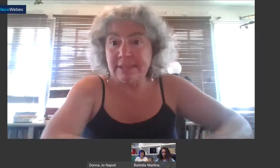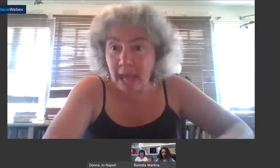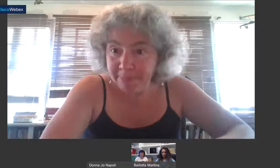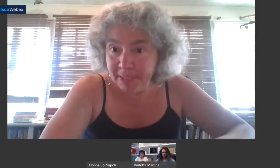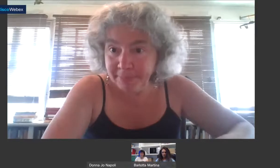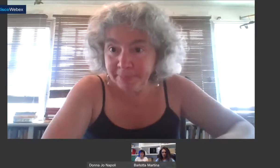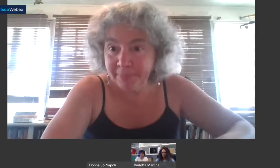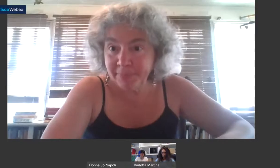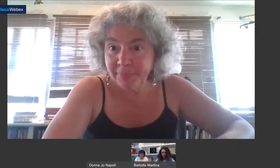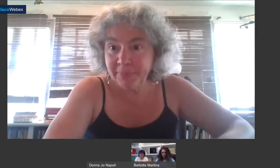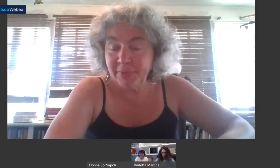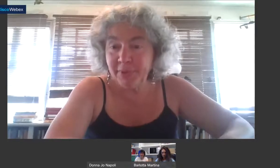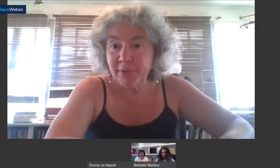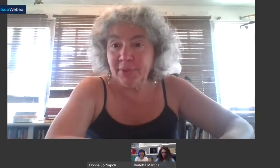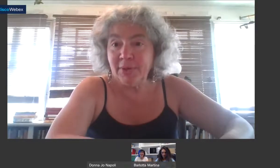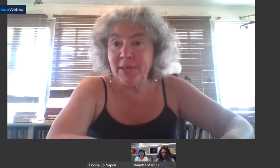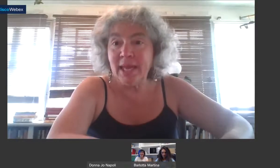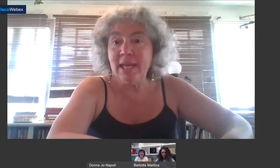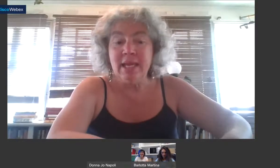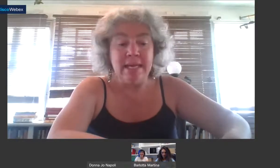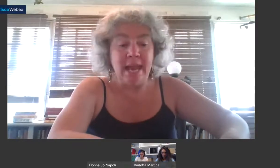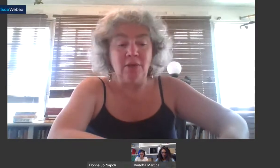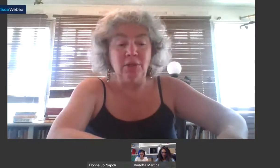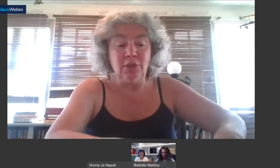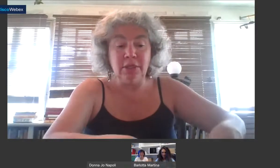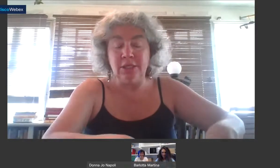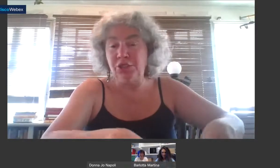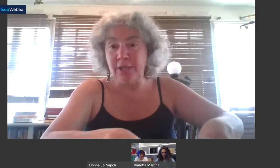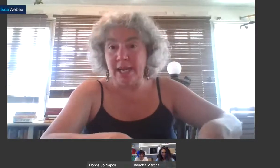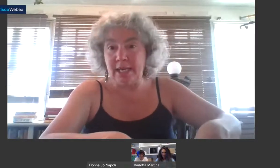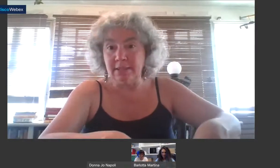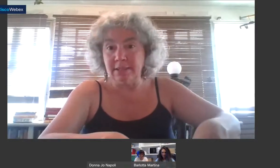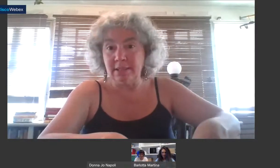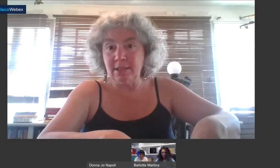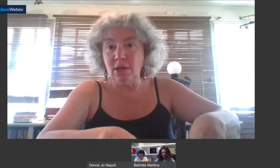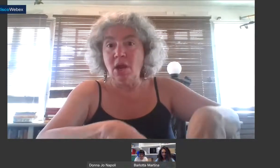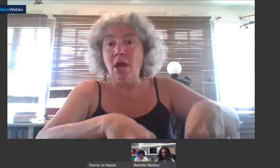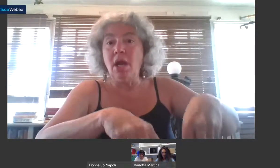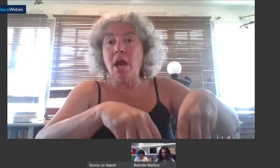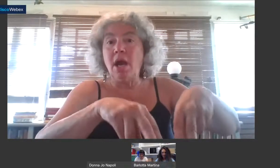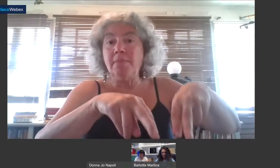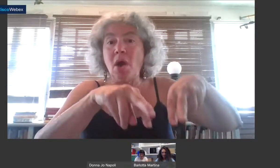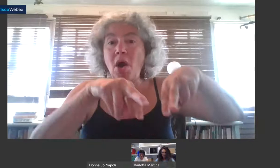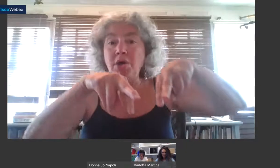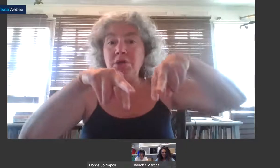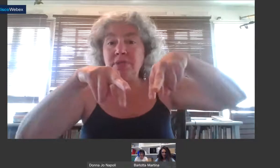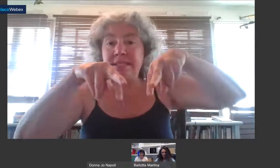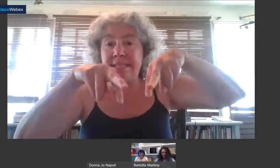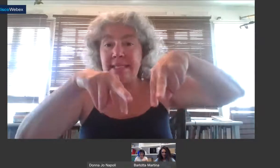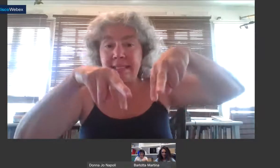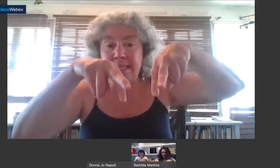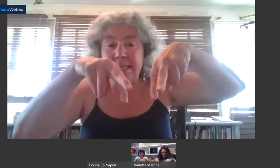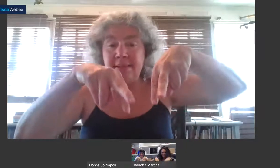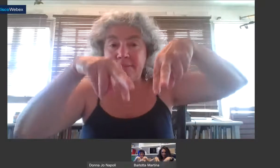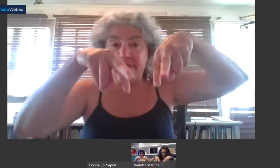Stop. Okay, now look at your hands. Are you still in